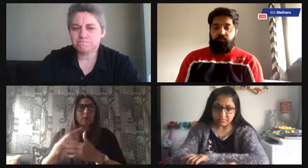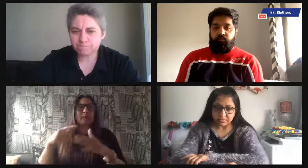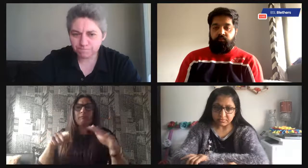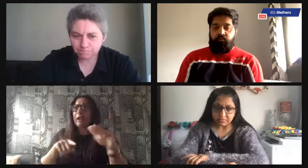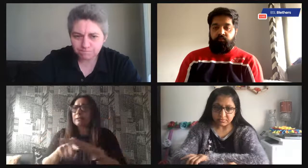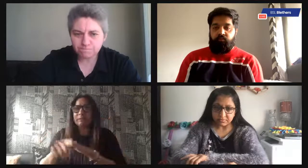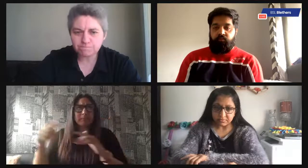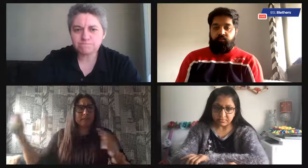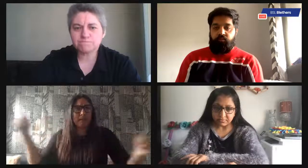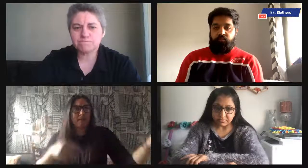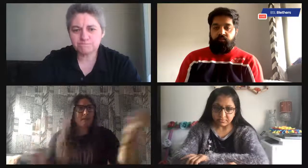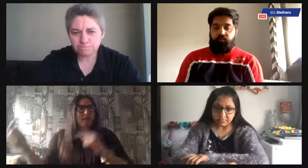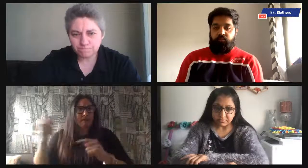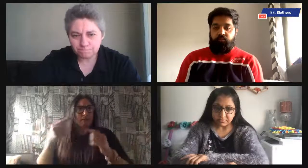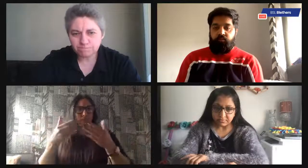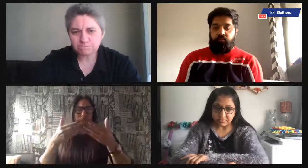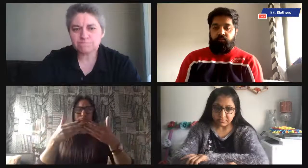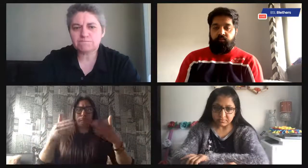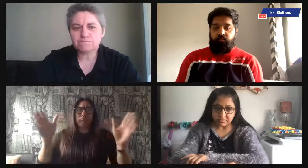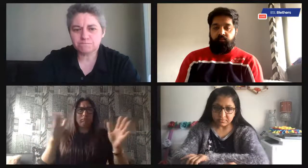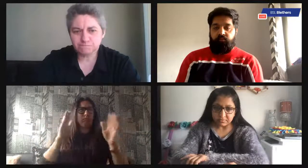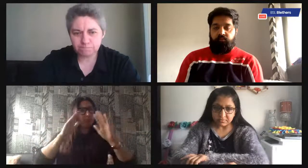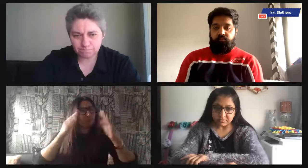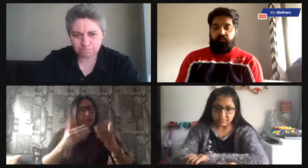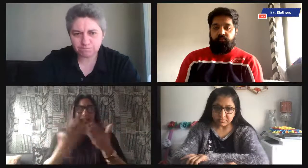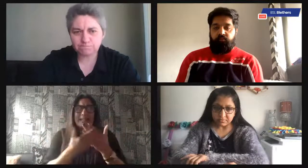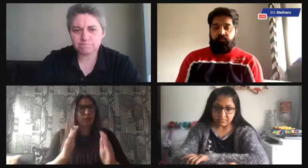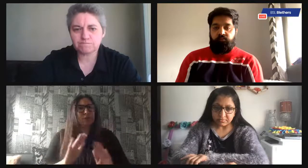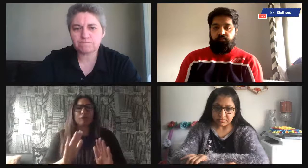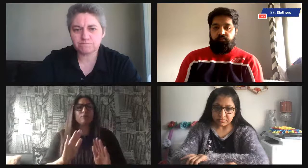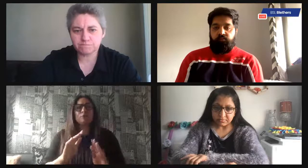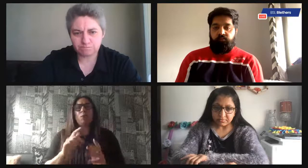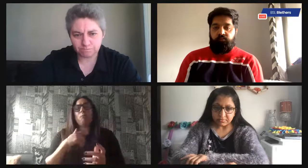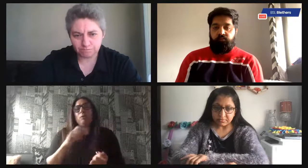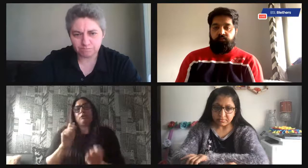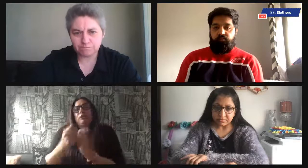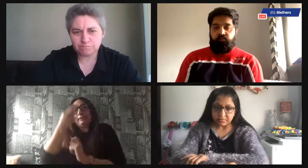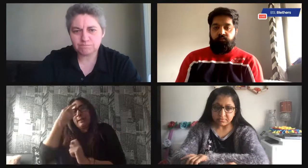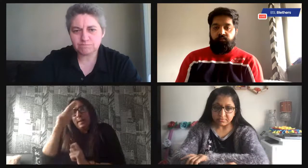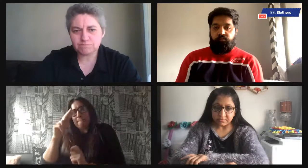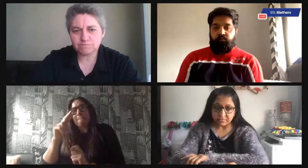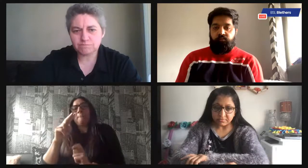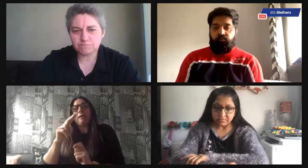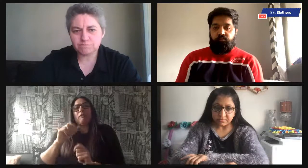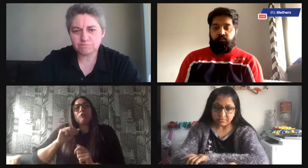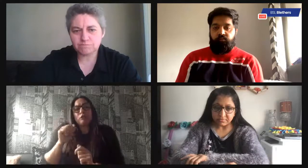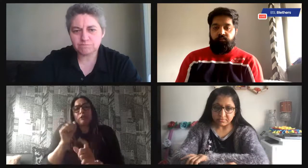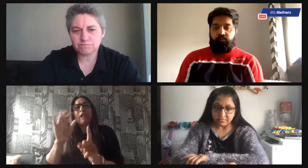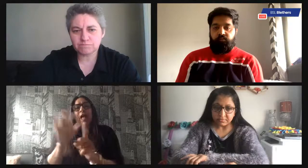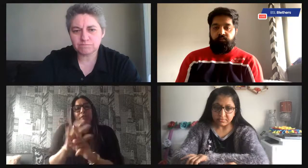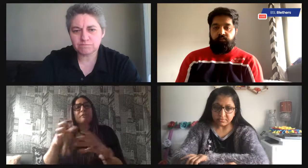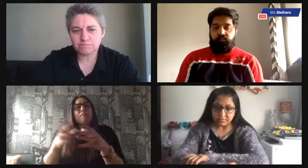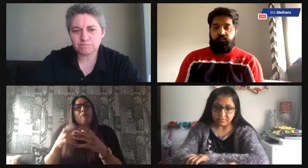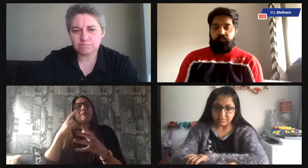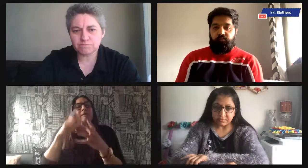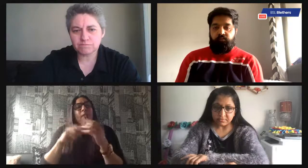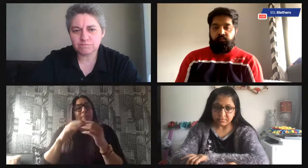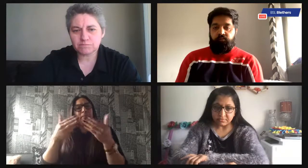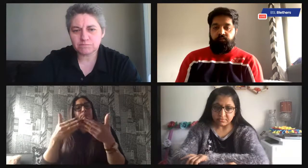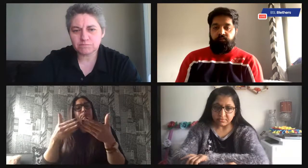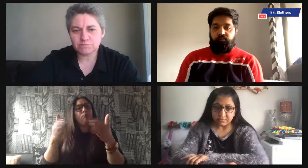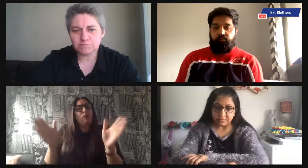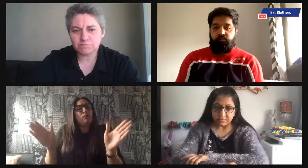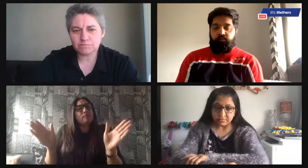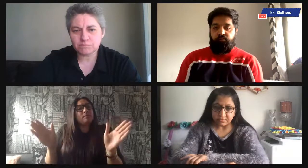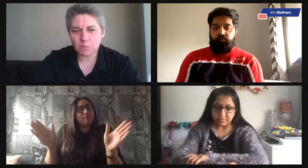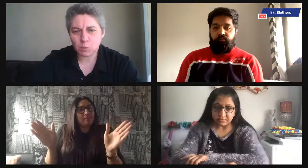had so many people, asylum seekers, refugees from Pakistan, Bangladesh, and other countries, that